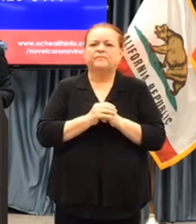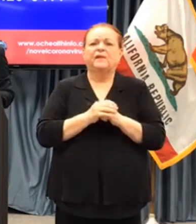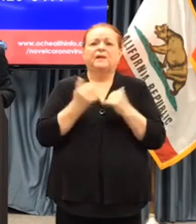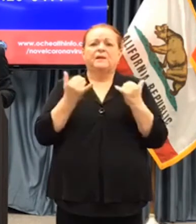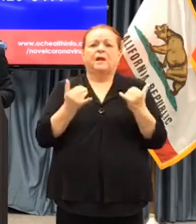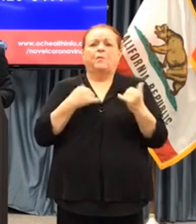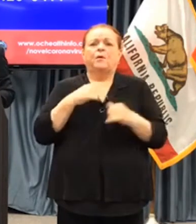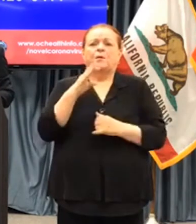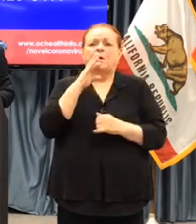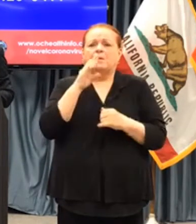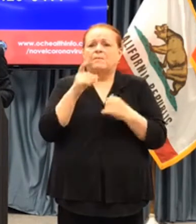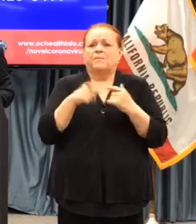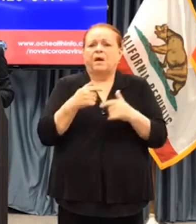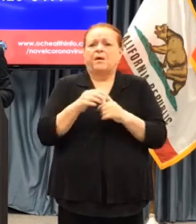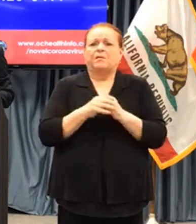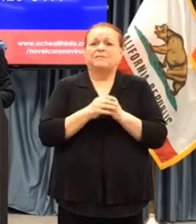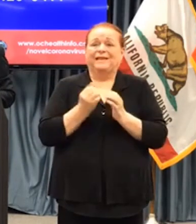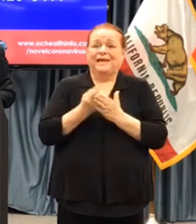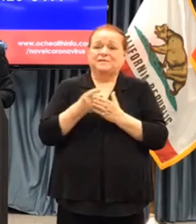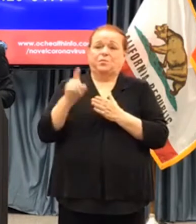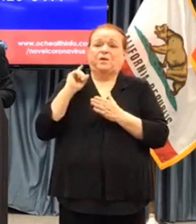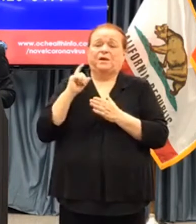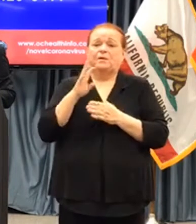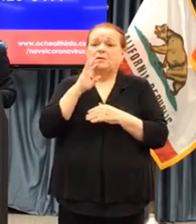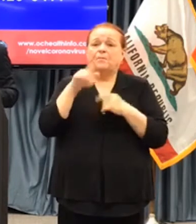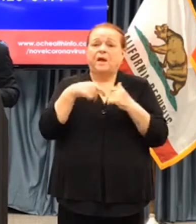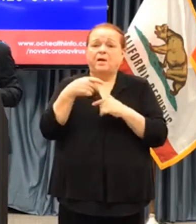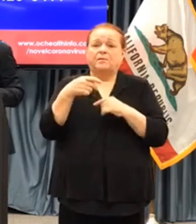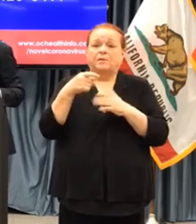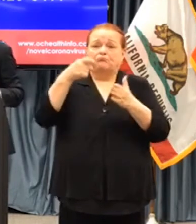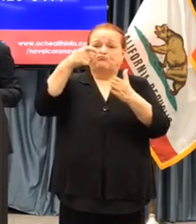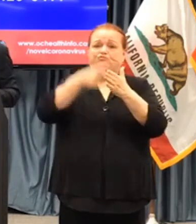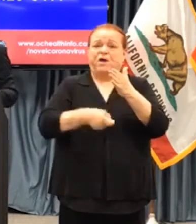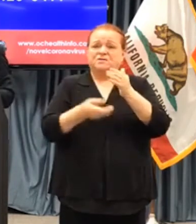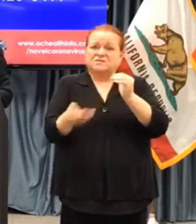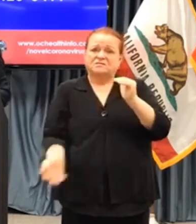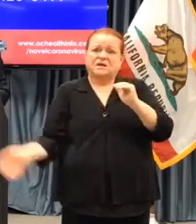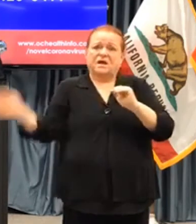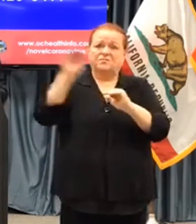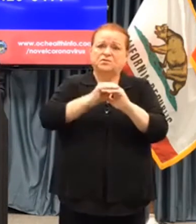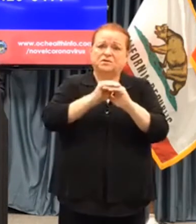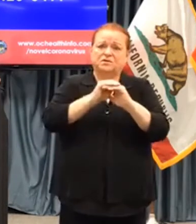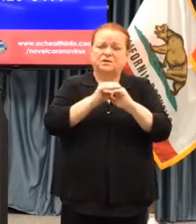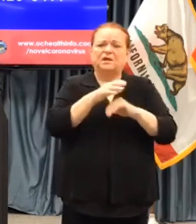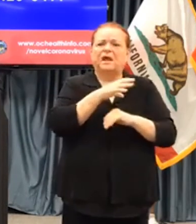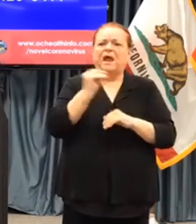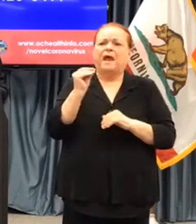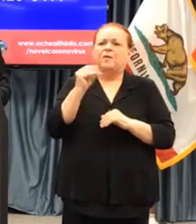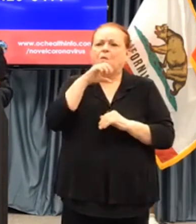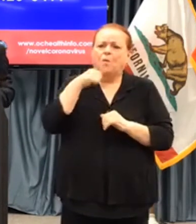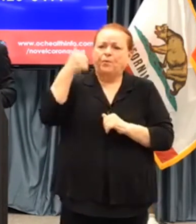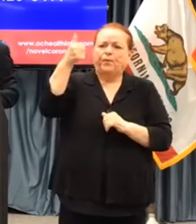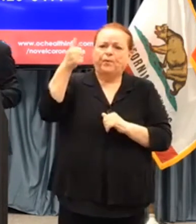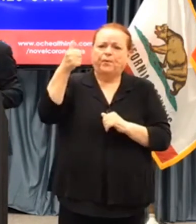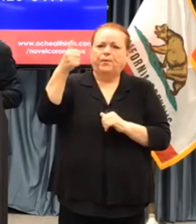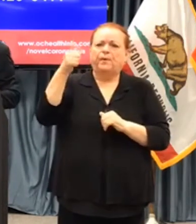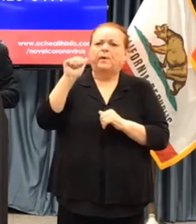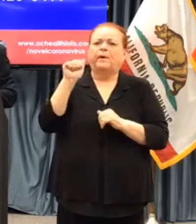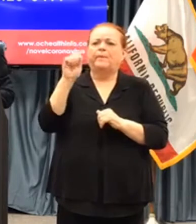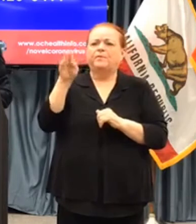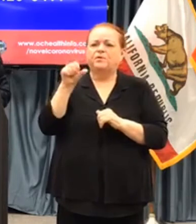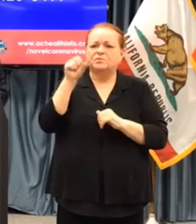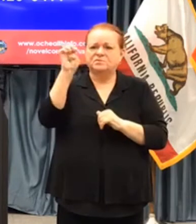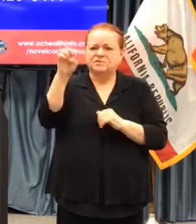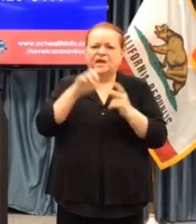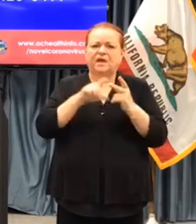I talked about last week, which is price gouging. I want to talk about elder and child abuse. I kind of covered that, but I want to emphasize some